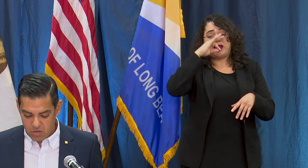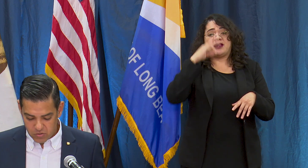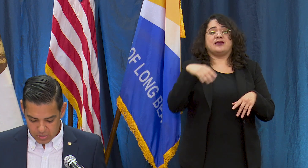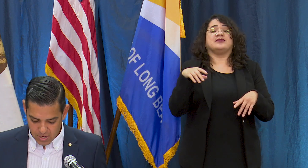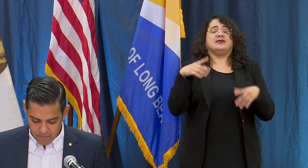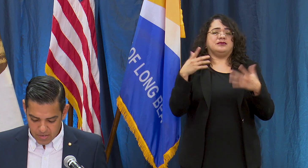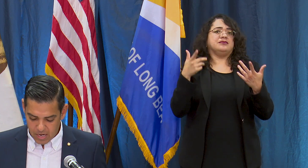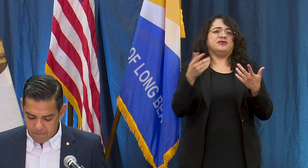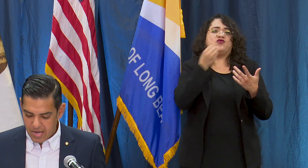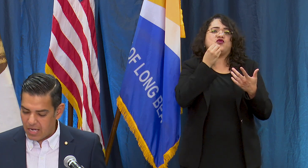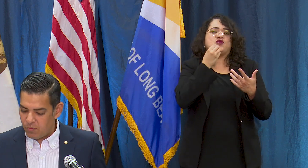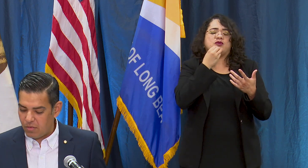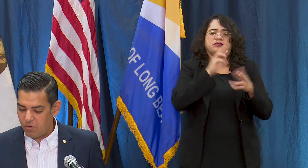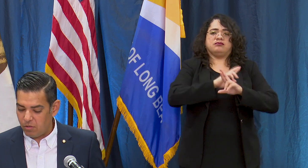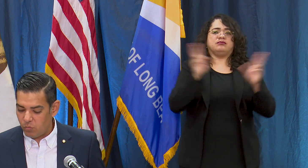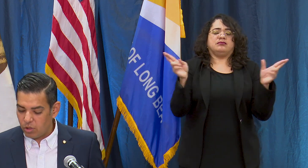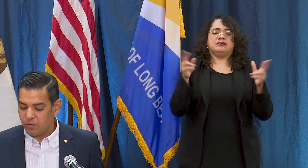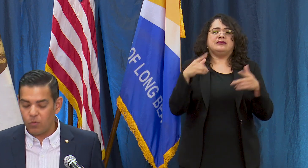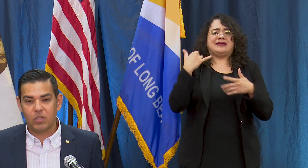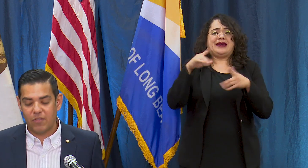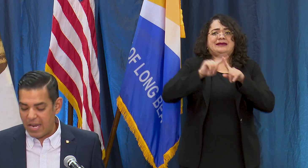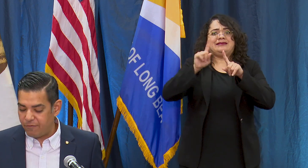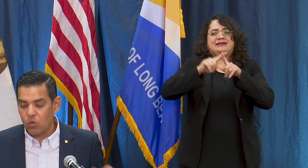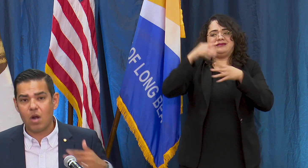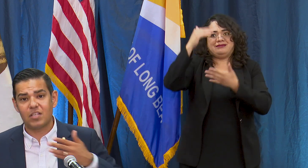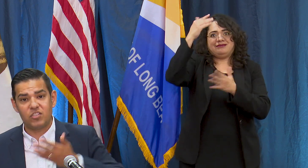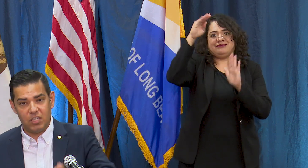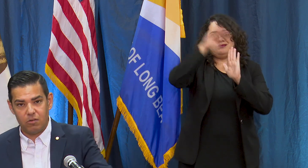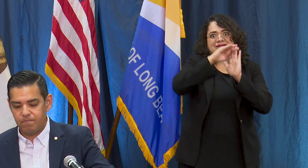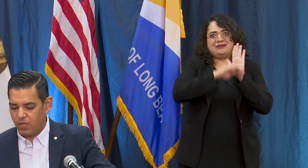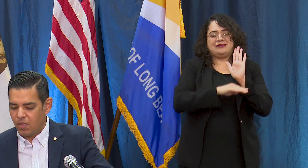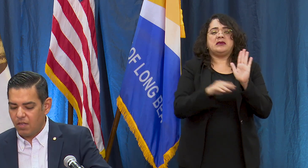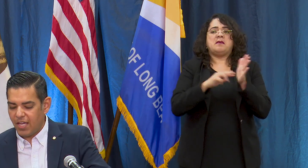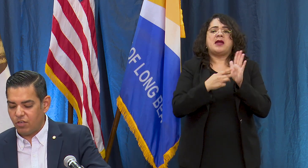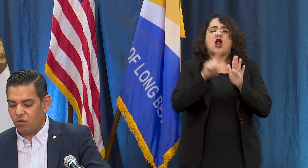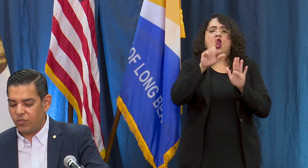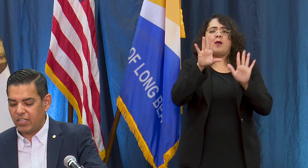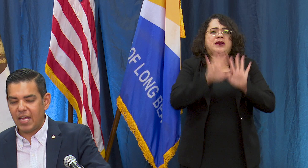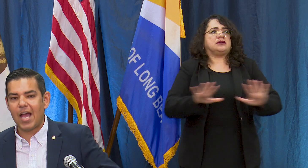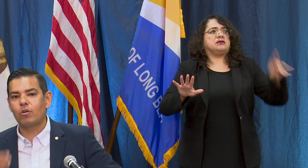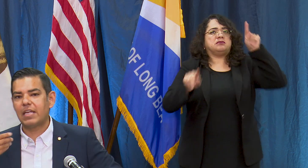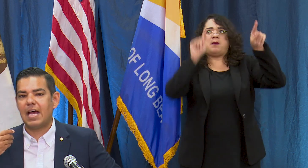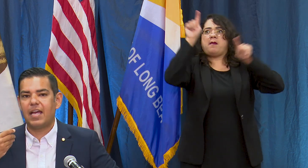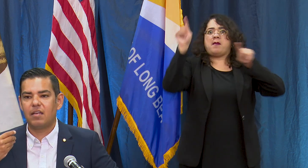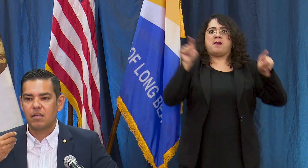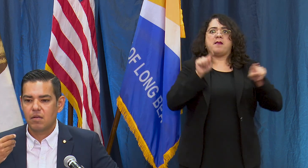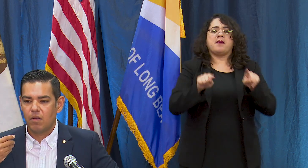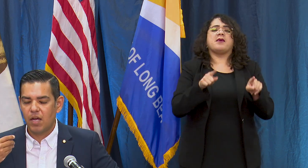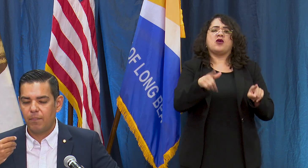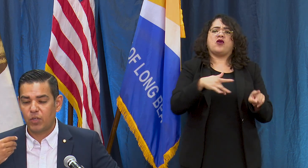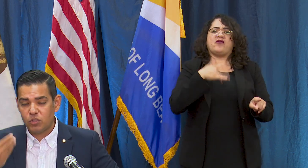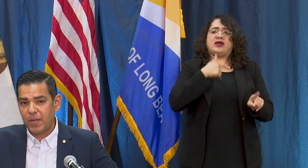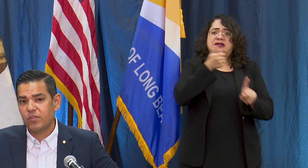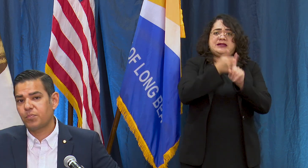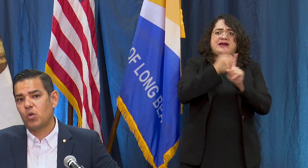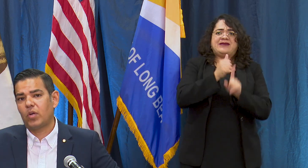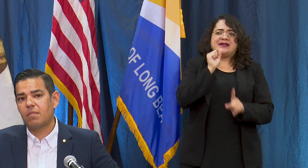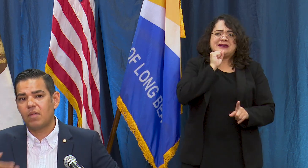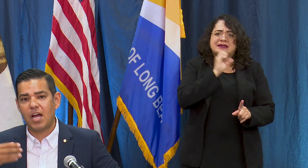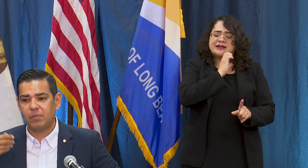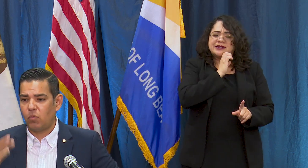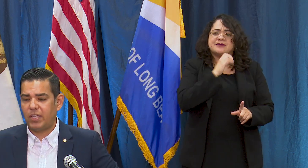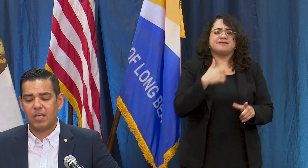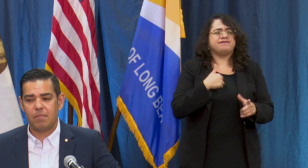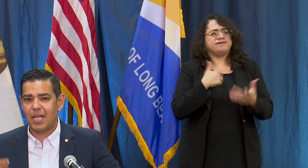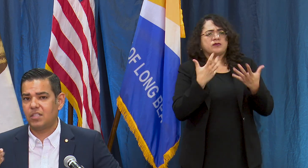for seniors, and we're looking forward to that. If you are a senior and you're thinking, how can I participate in this